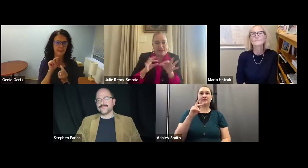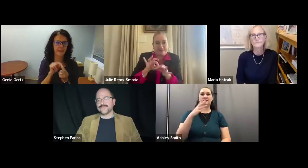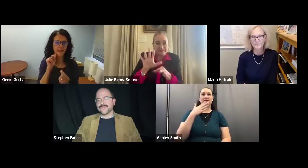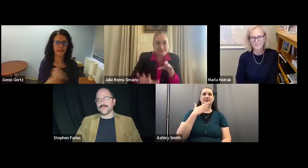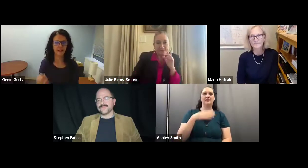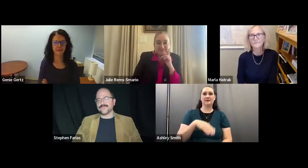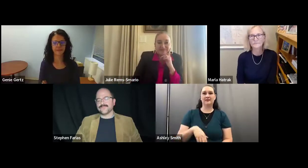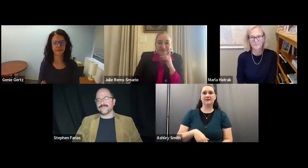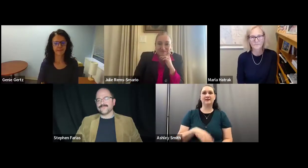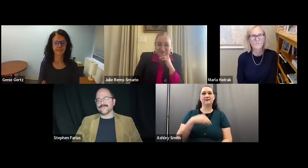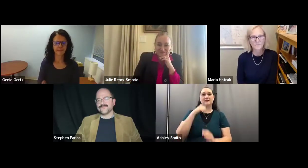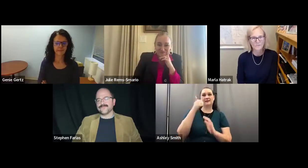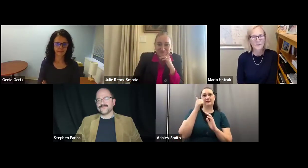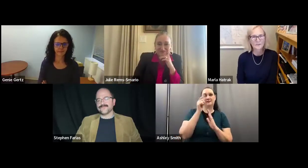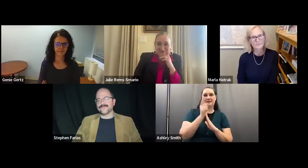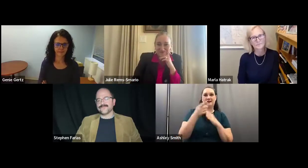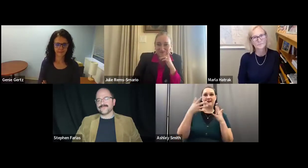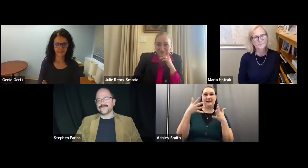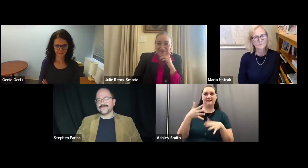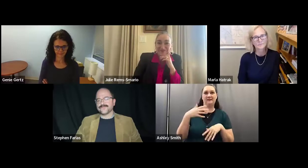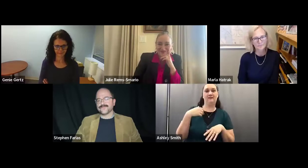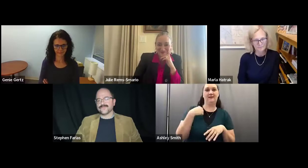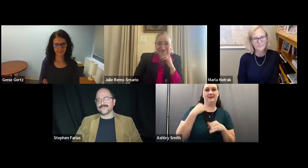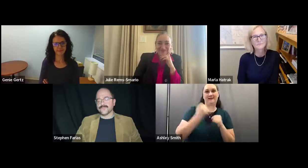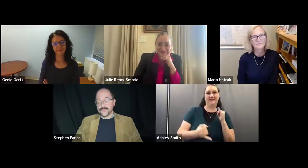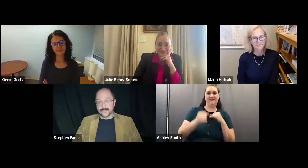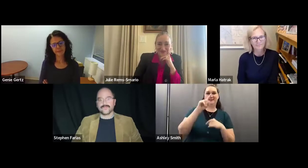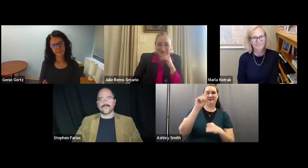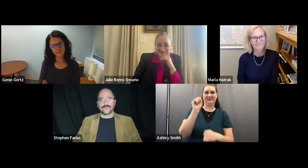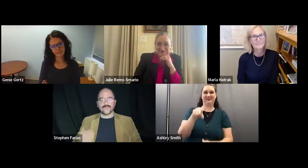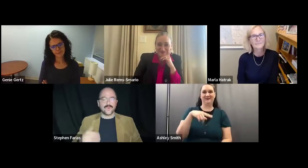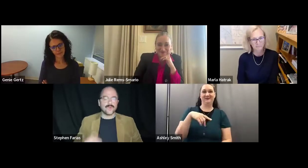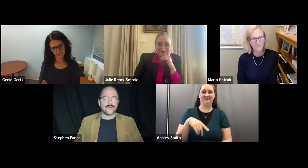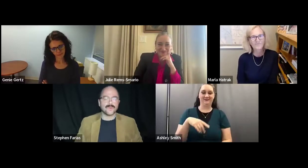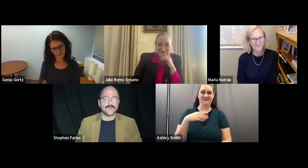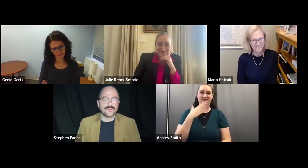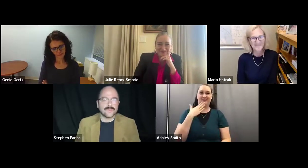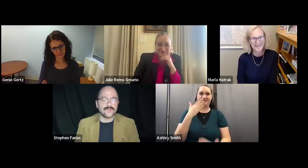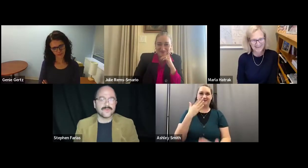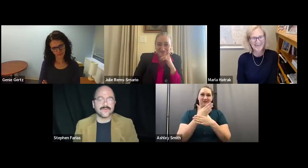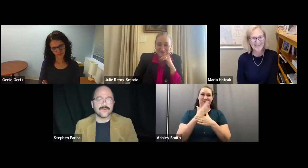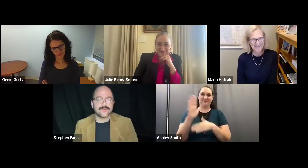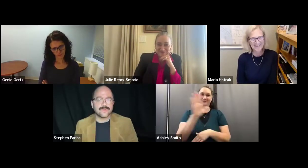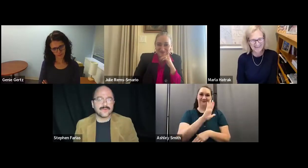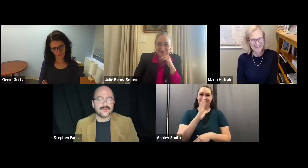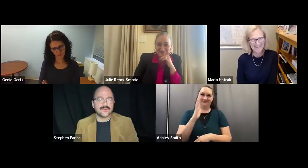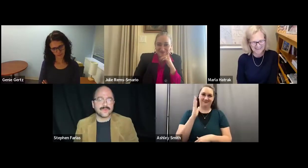and that is the community. And that's where I'm leaving it. Okay, so we have 10 minutes left. This is the